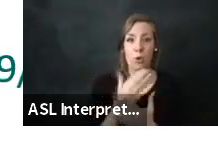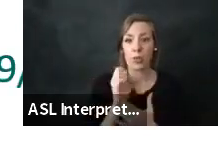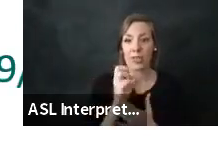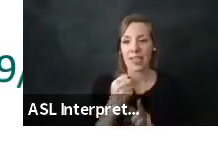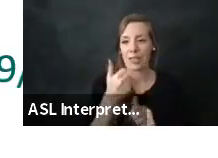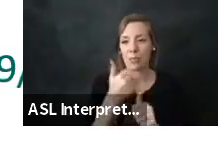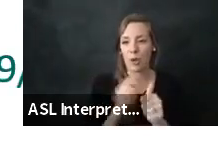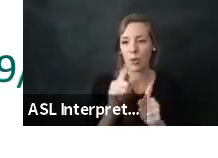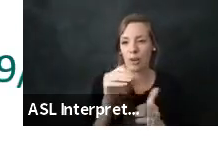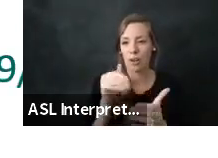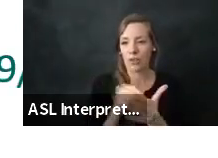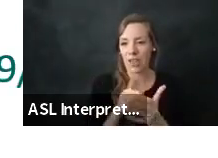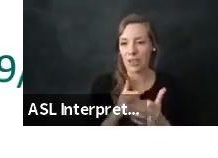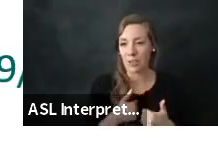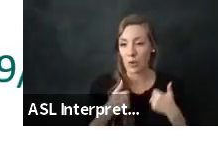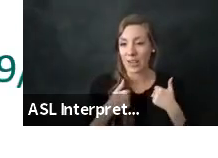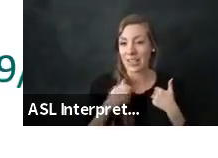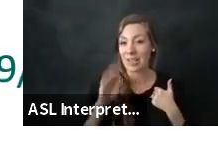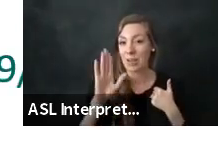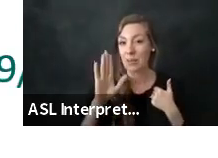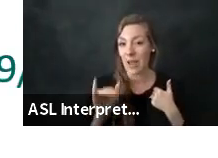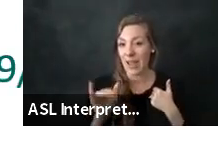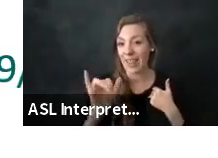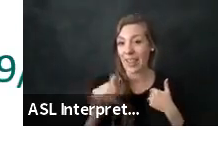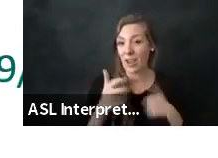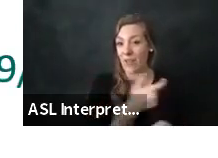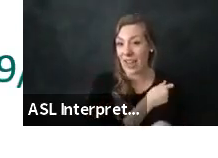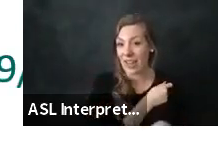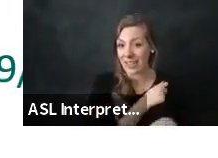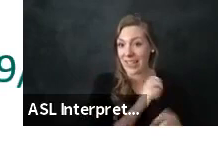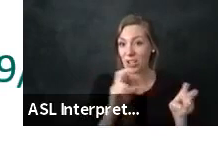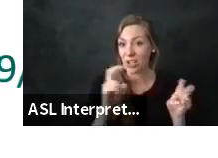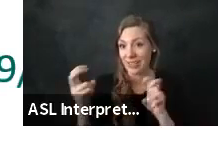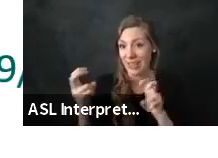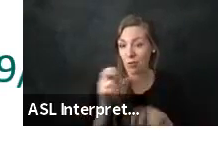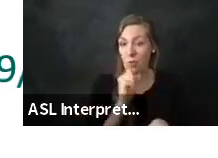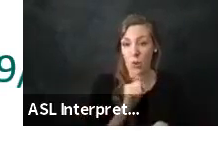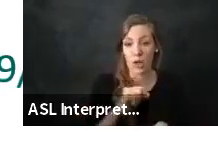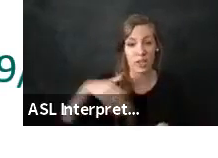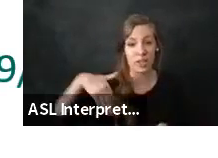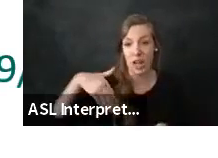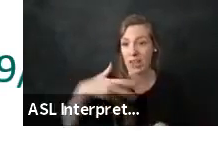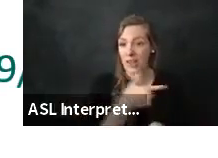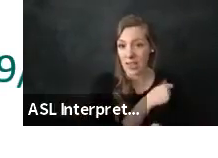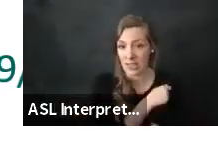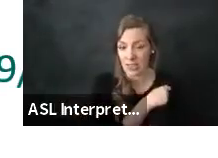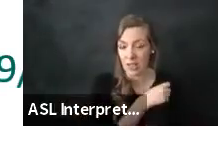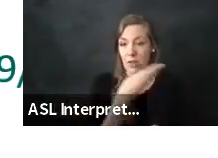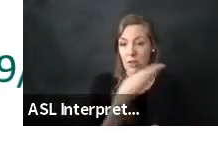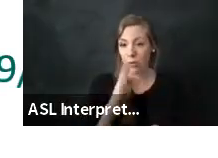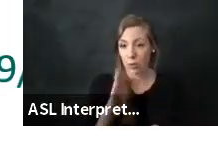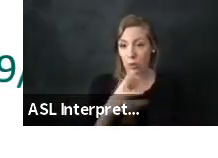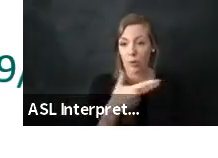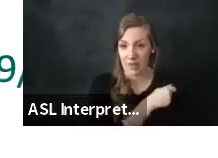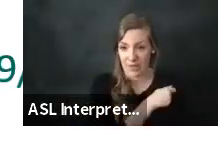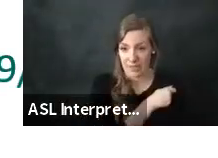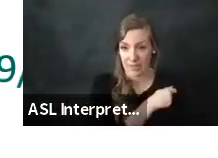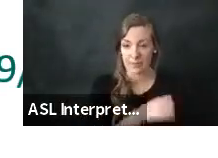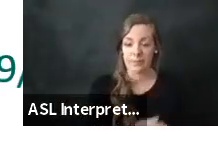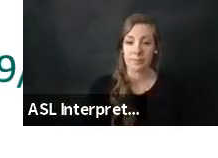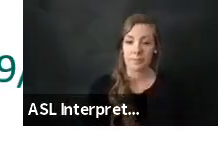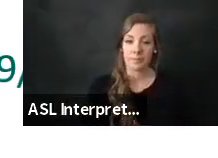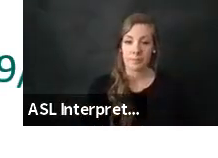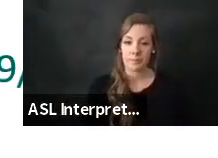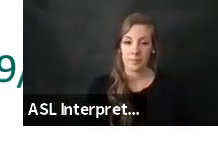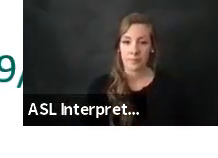residents by vaccination status. So the orange line is unvaccinated, and this blue purple line